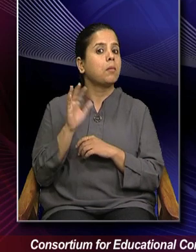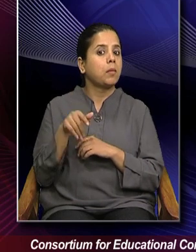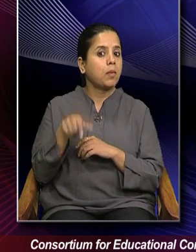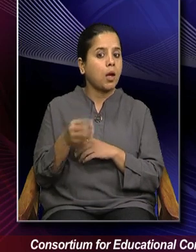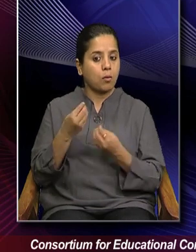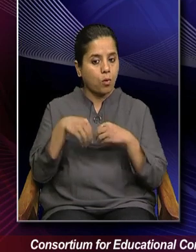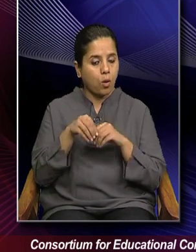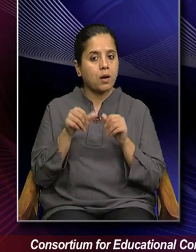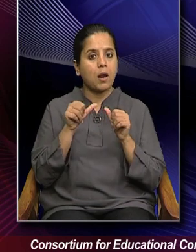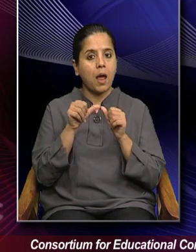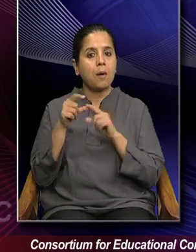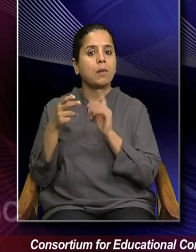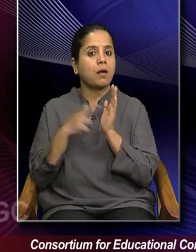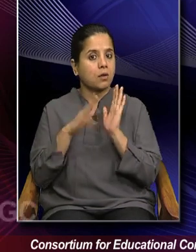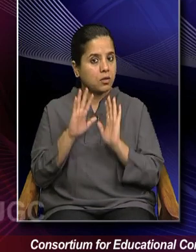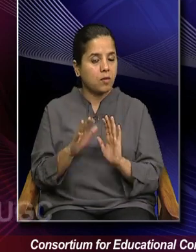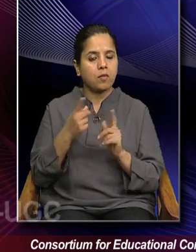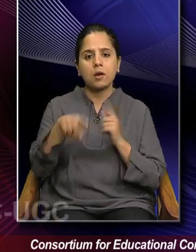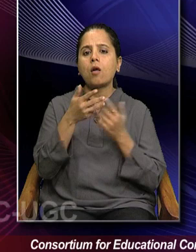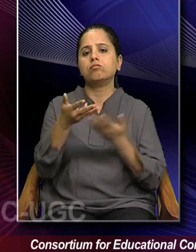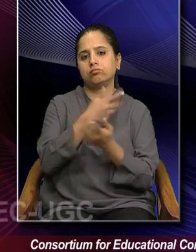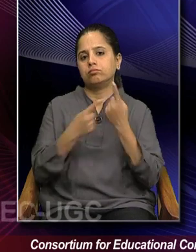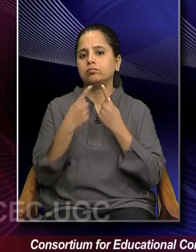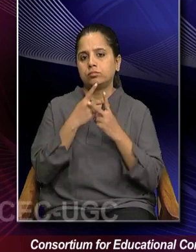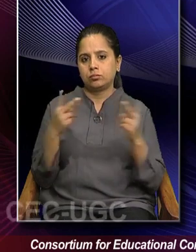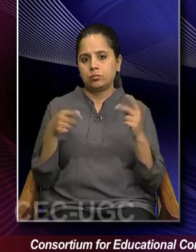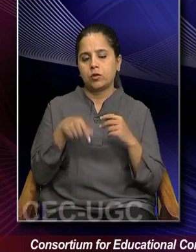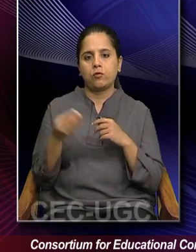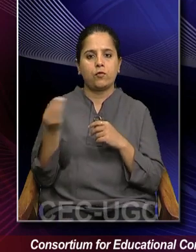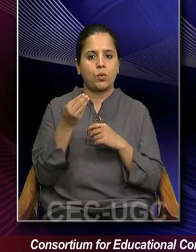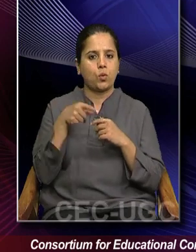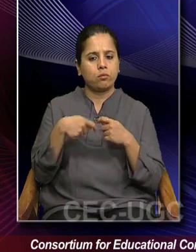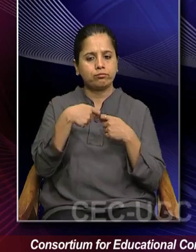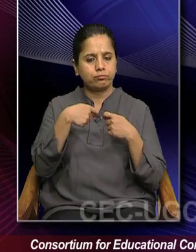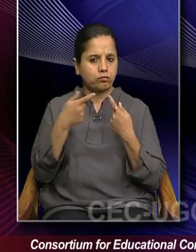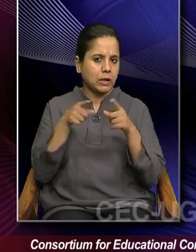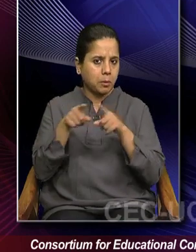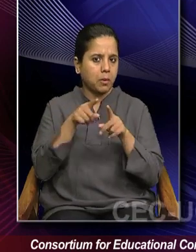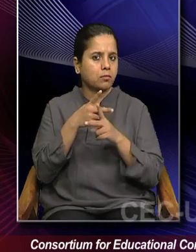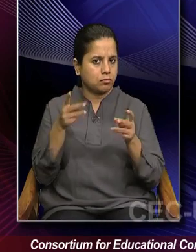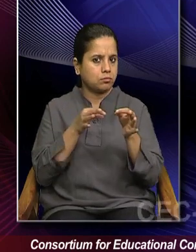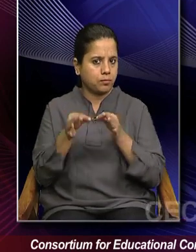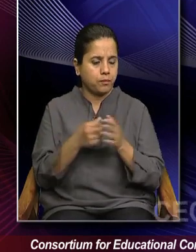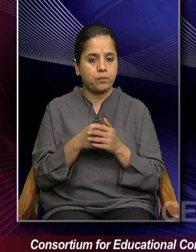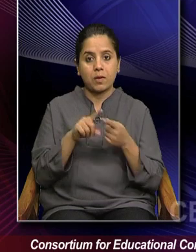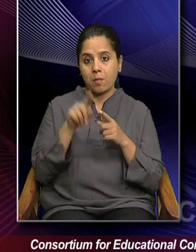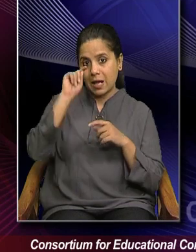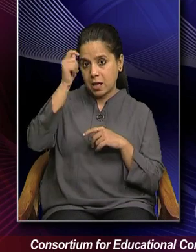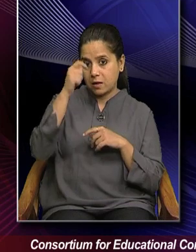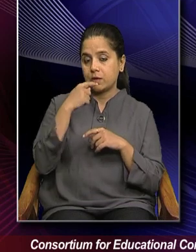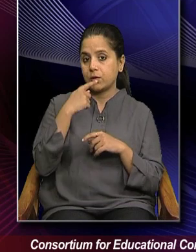further applications what we are going to discuss with few illustrations. Like in